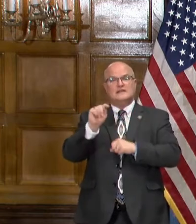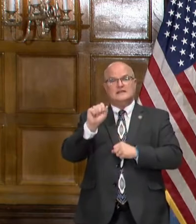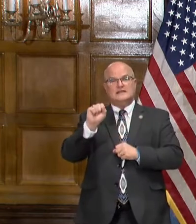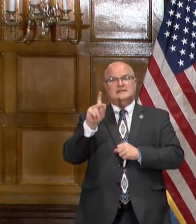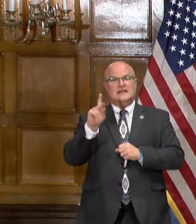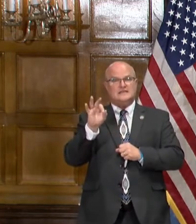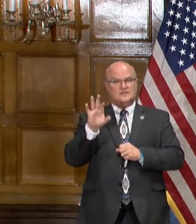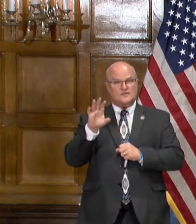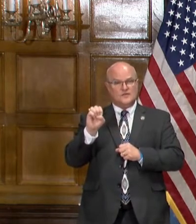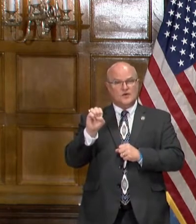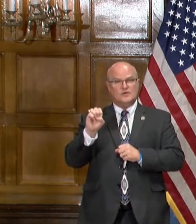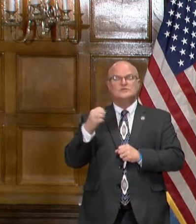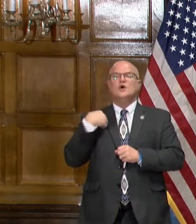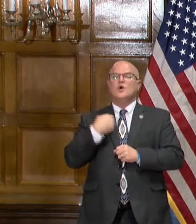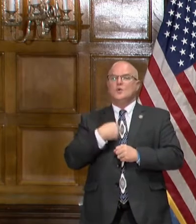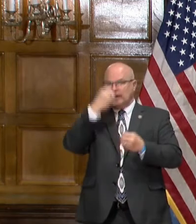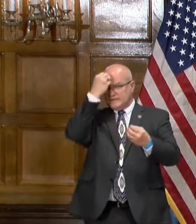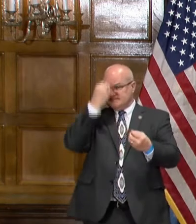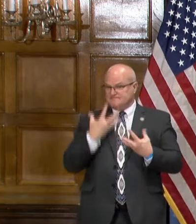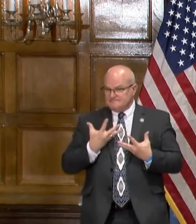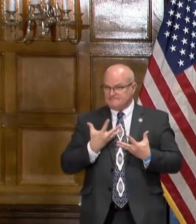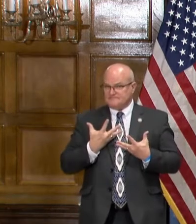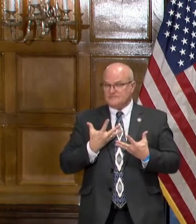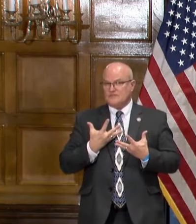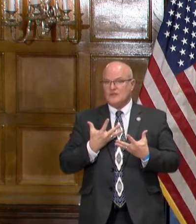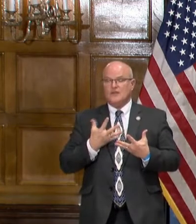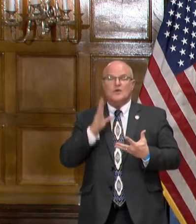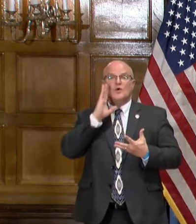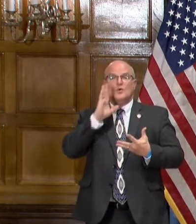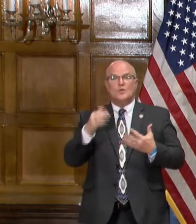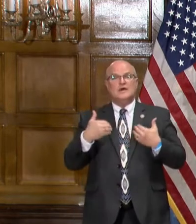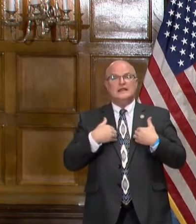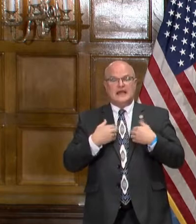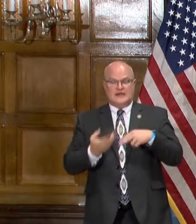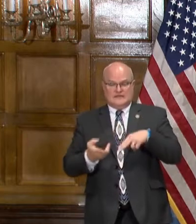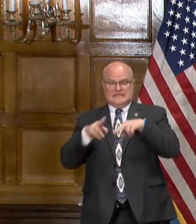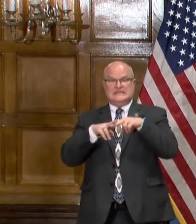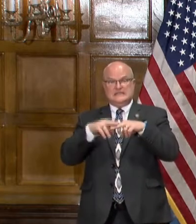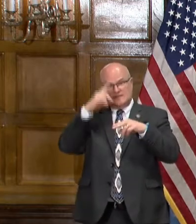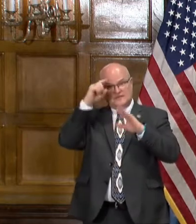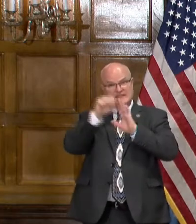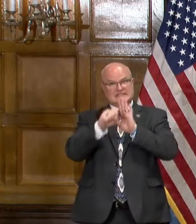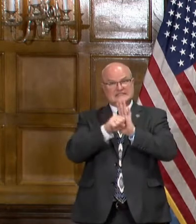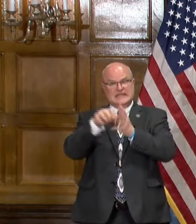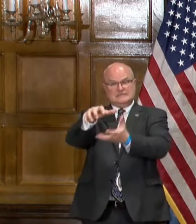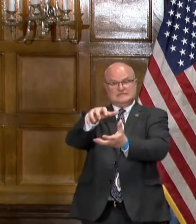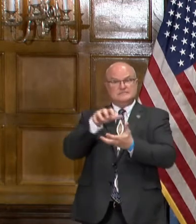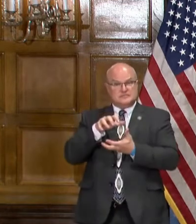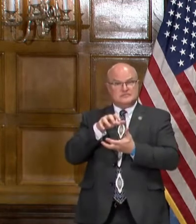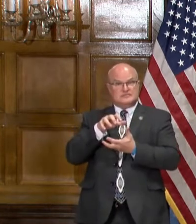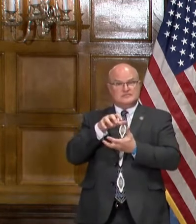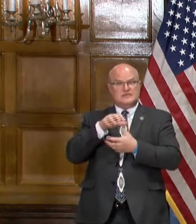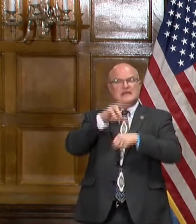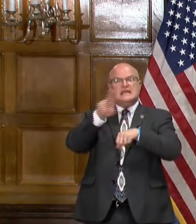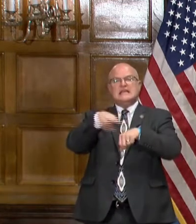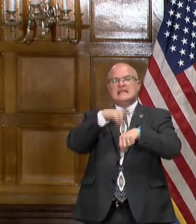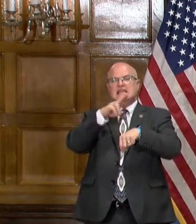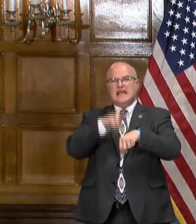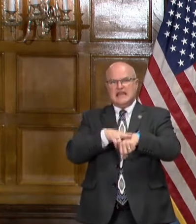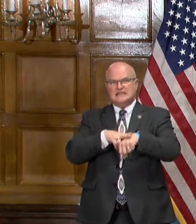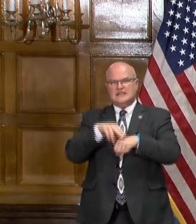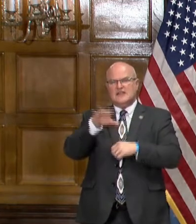force, that we were advised that there will be, in addition to the state allocation nationally